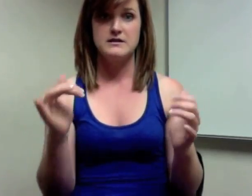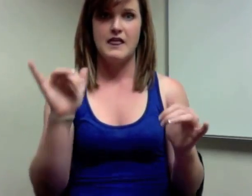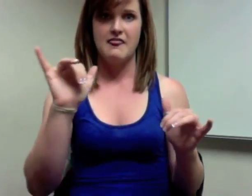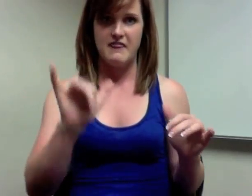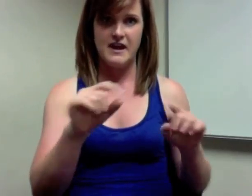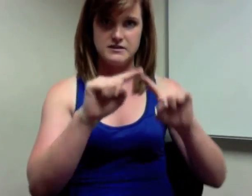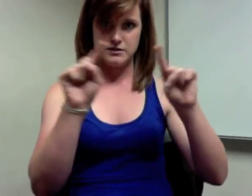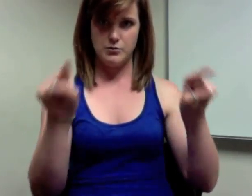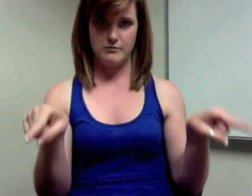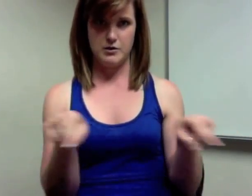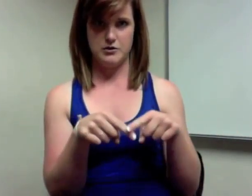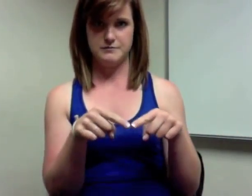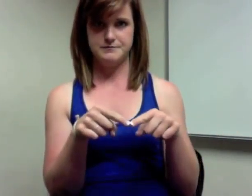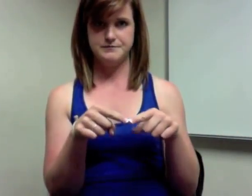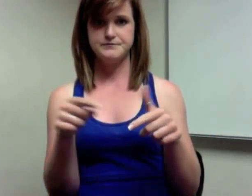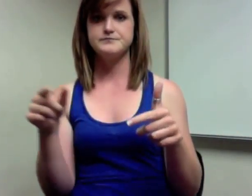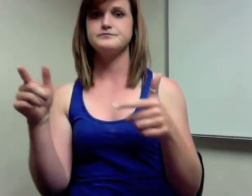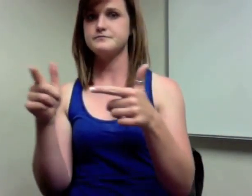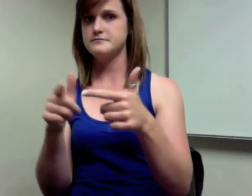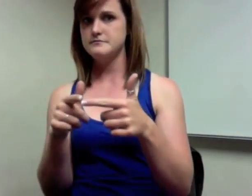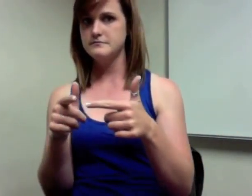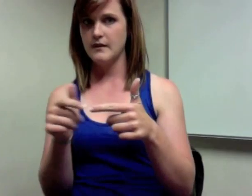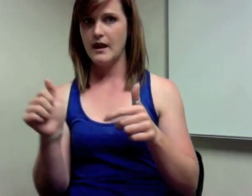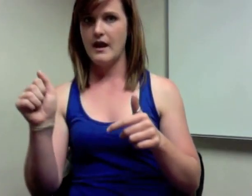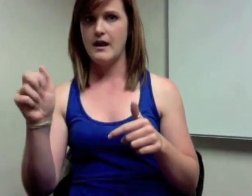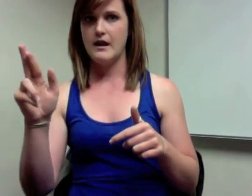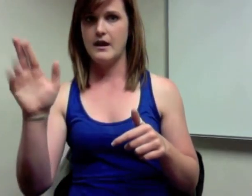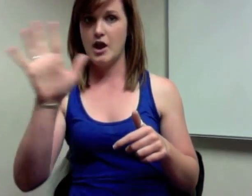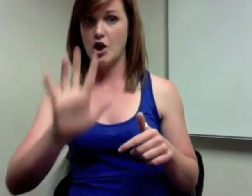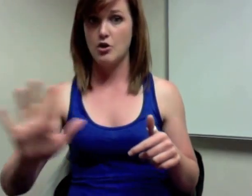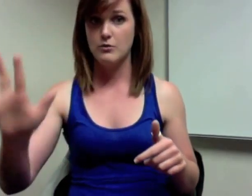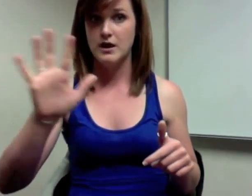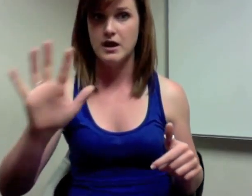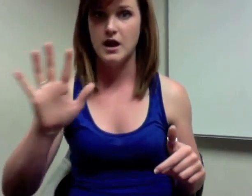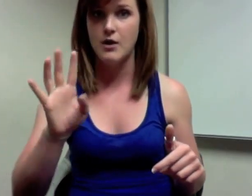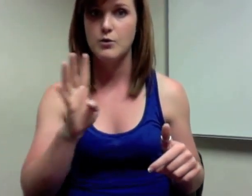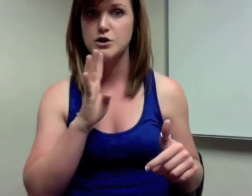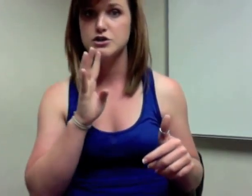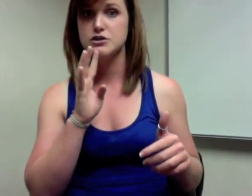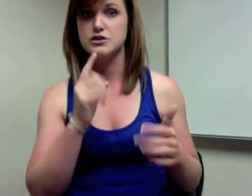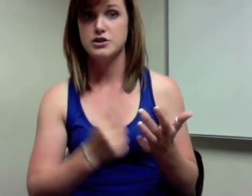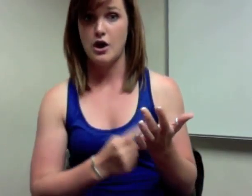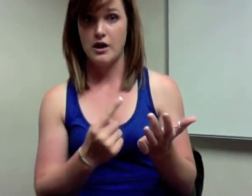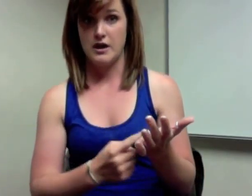When we look at area, we're talking about covering. And let's take the rectangle